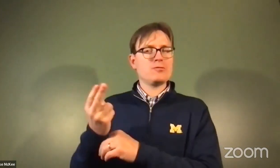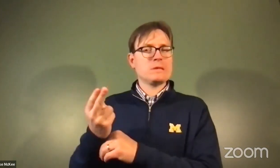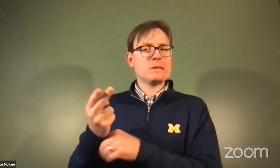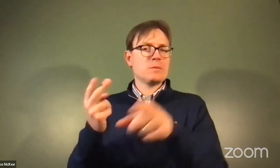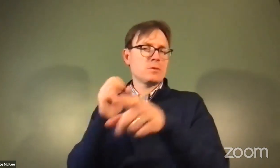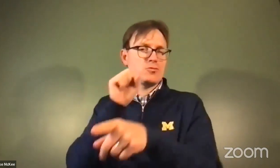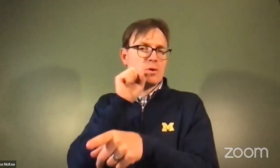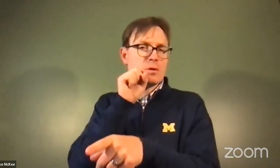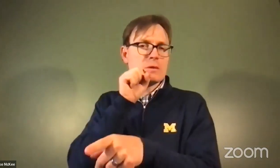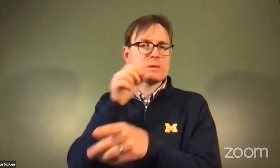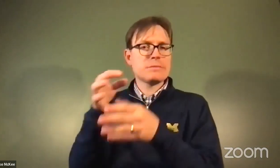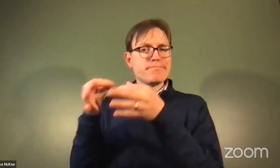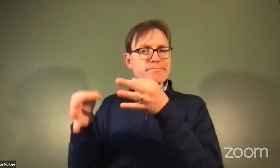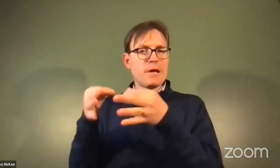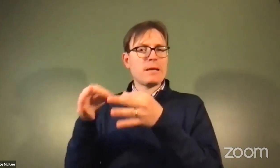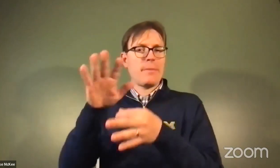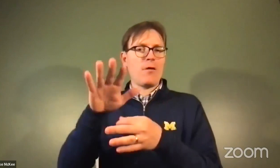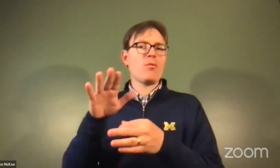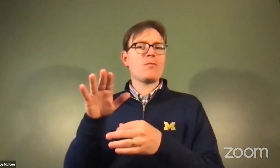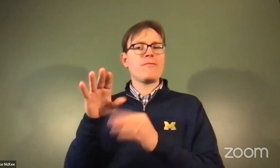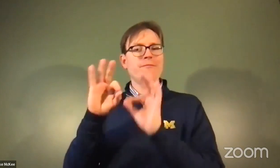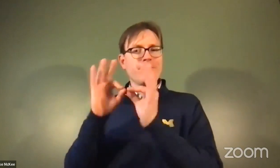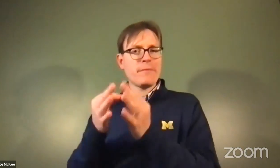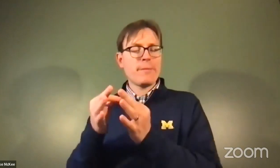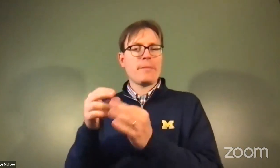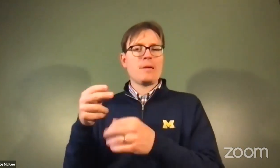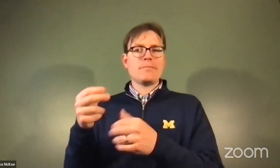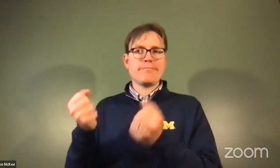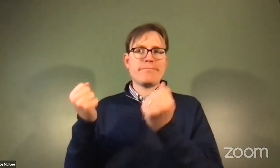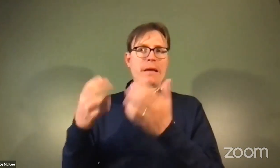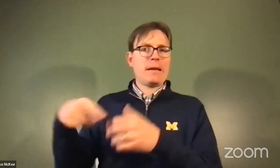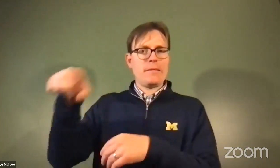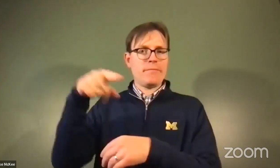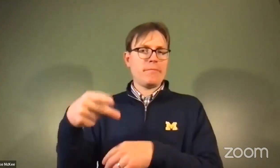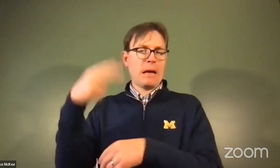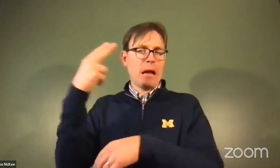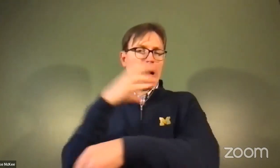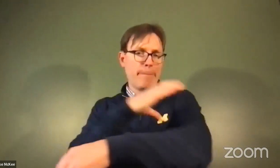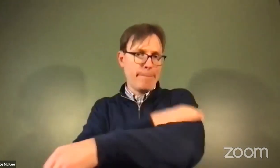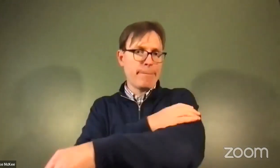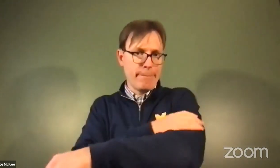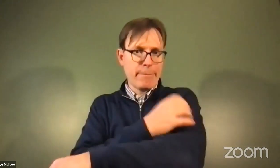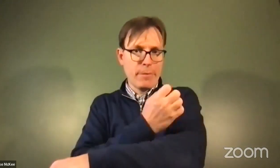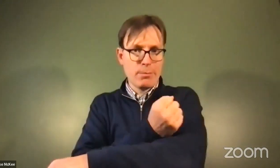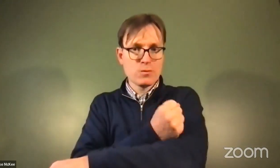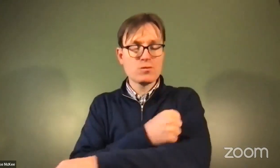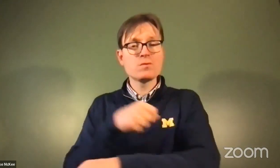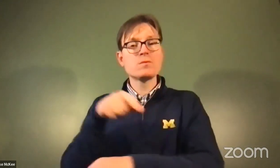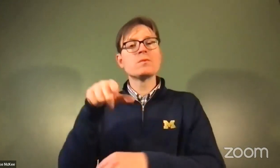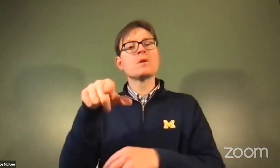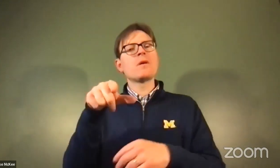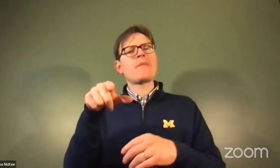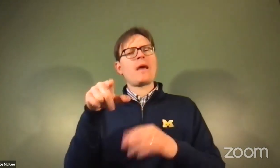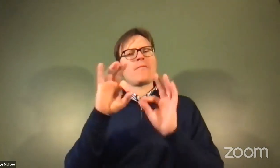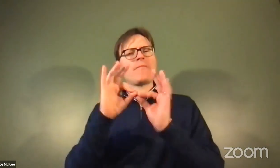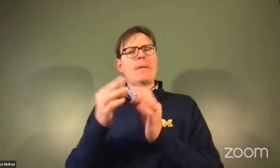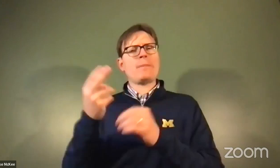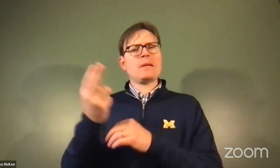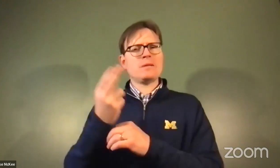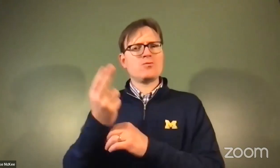Sometimes we can have a strong genetic factor, like Dr. Siddiqui mentioned, her father and their family having